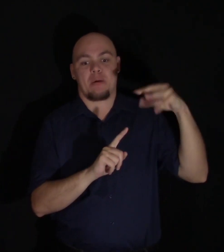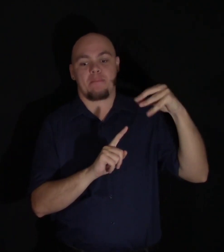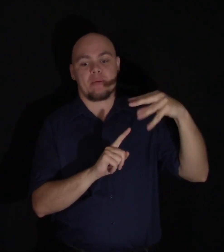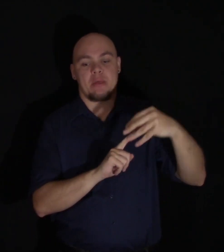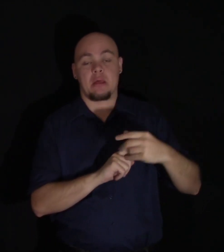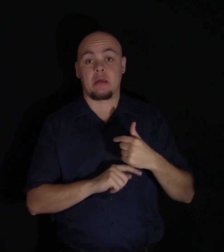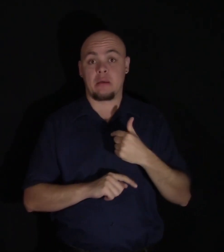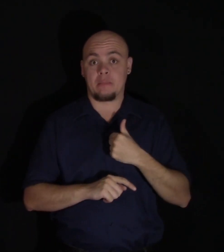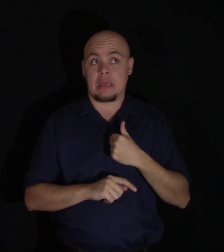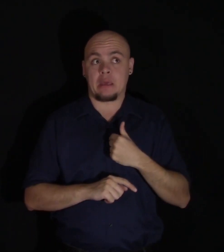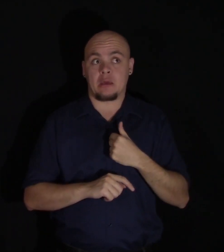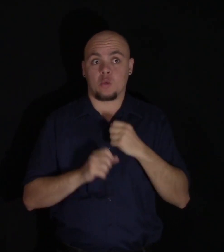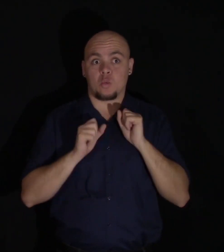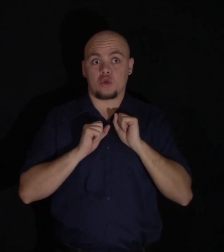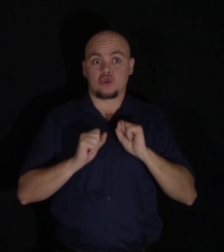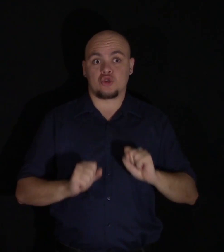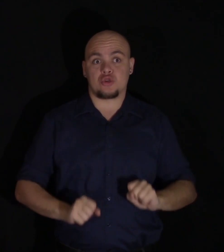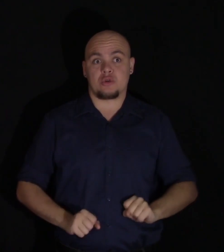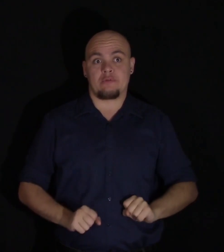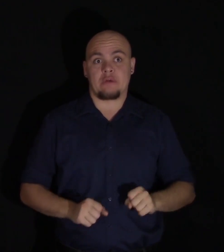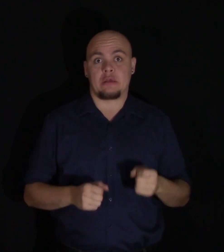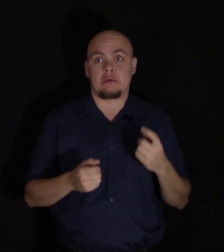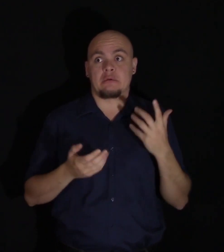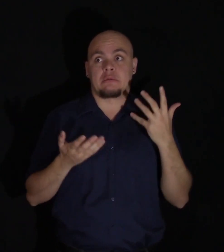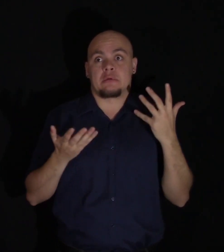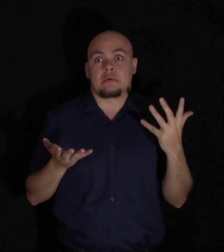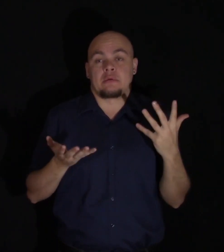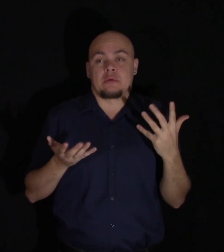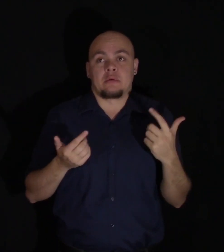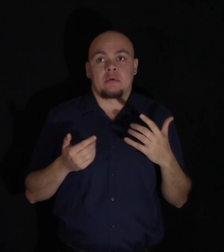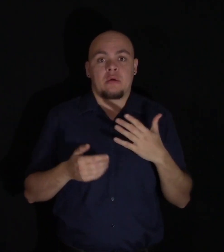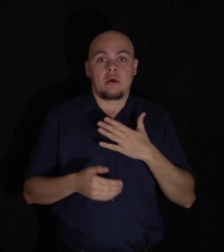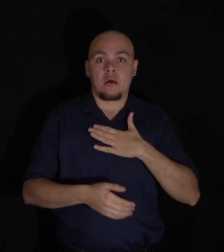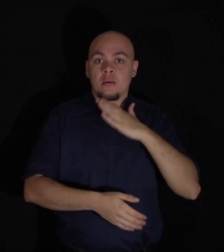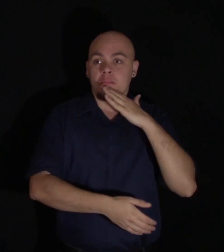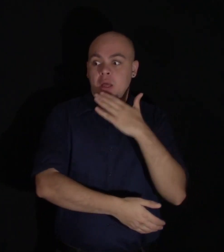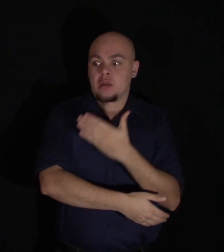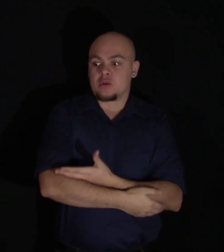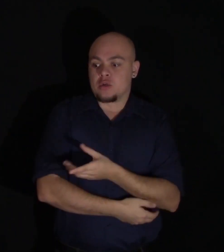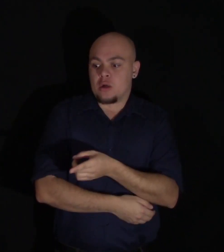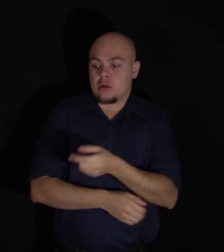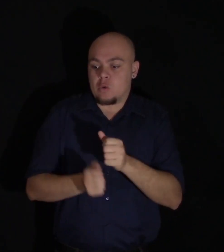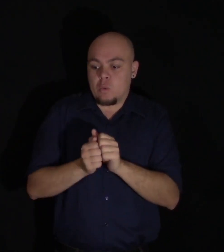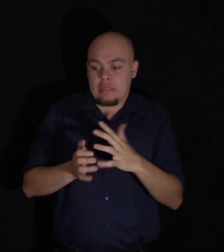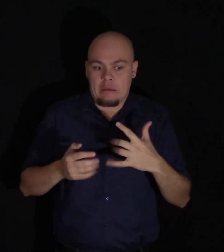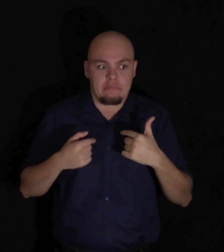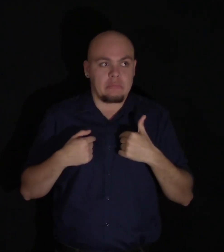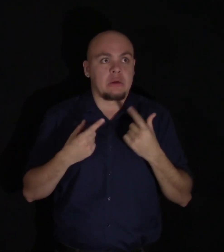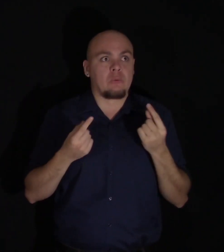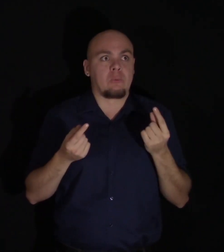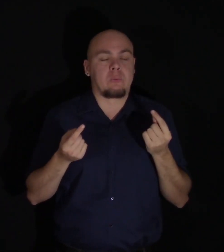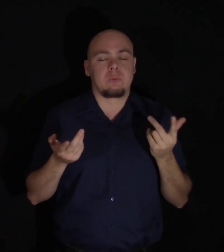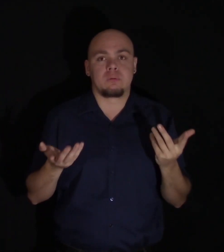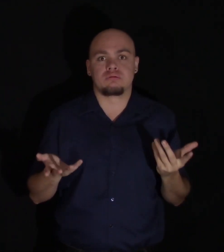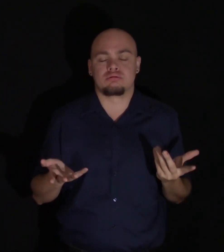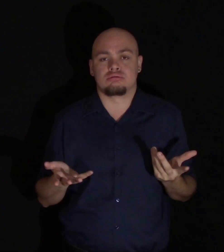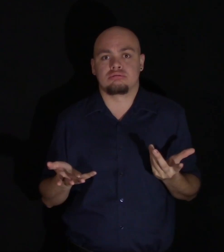going to survive? And I thought a lot about, what was my daughter's life going to be like without me?